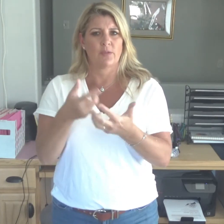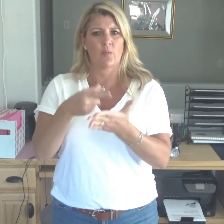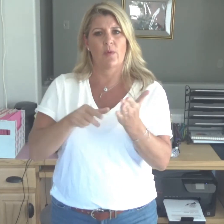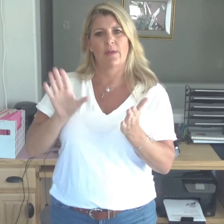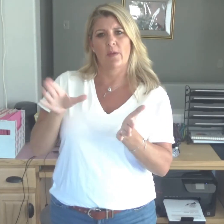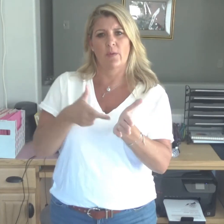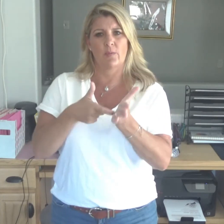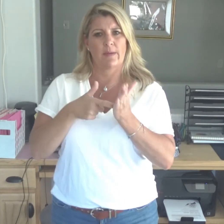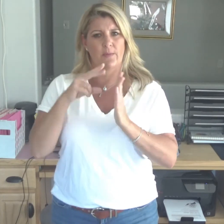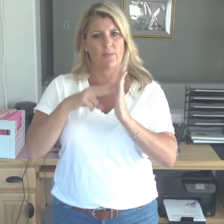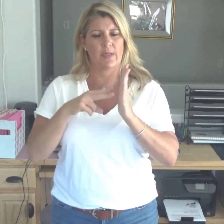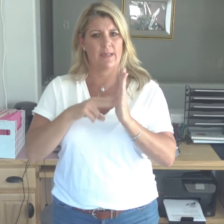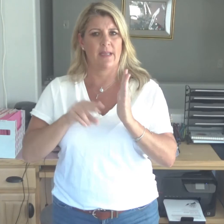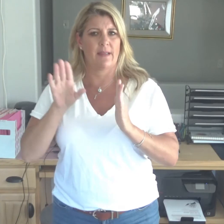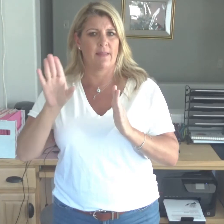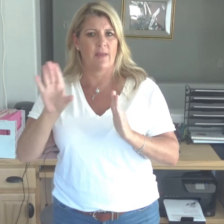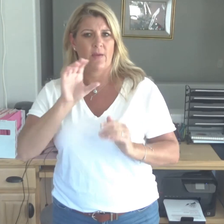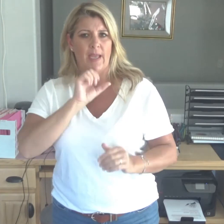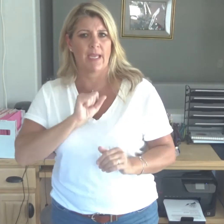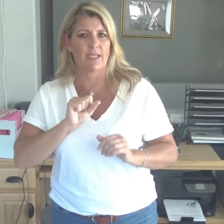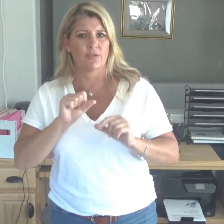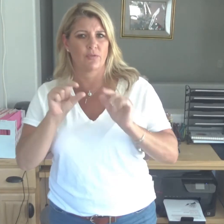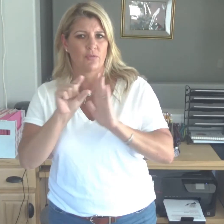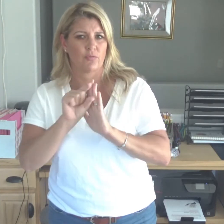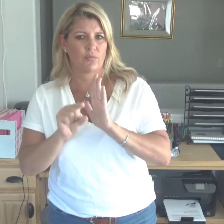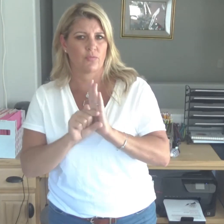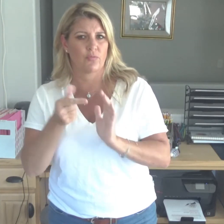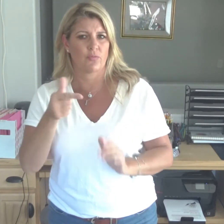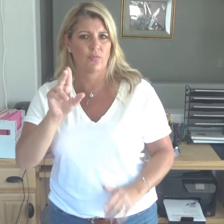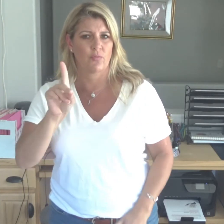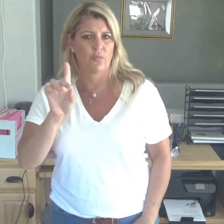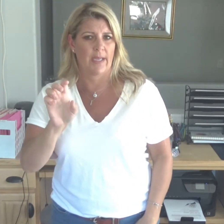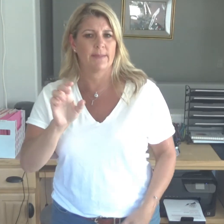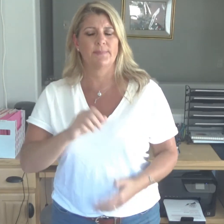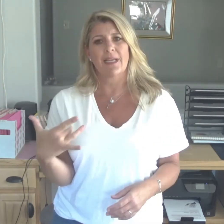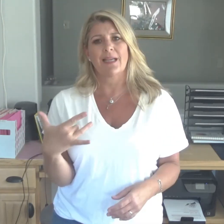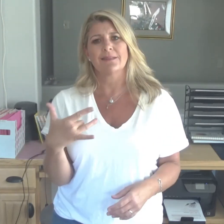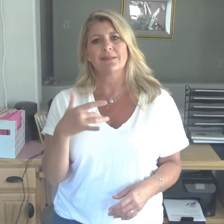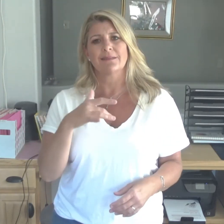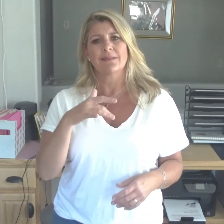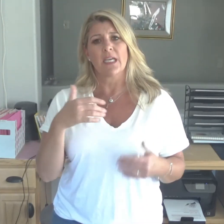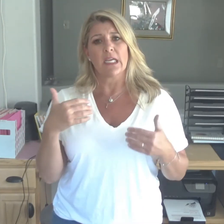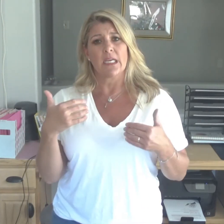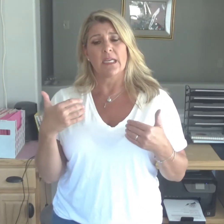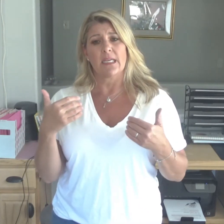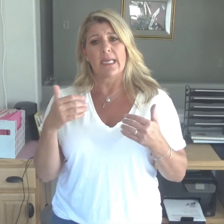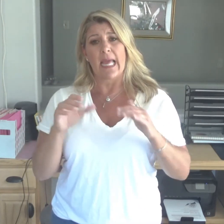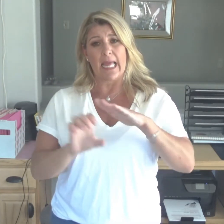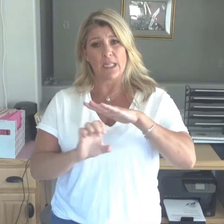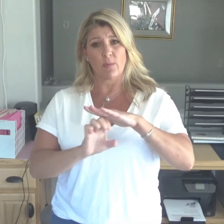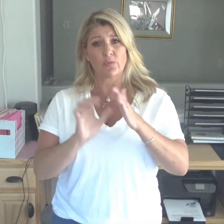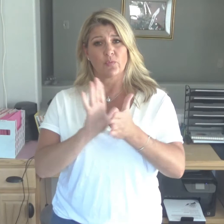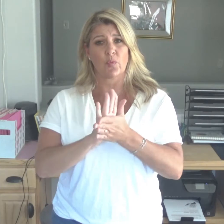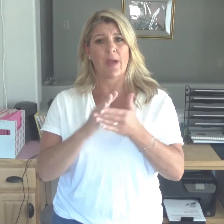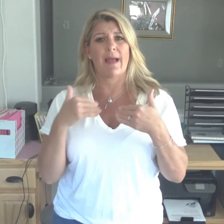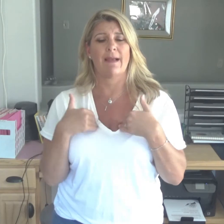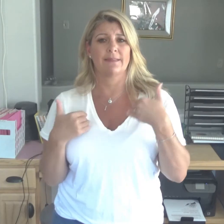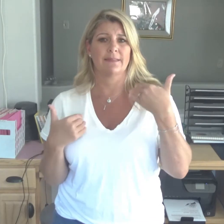and see what fits the requirements for your students' age and what they should be reading. Now, in